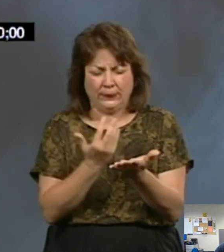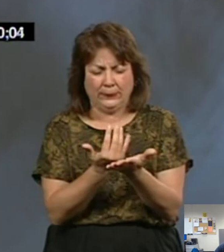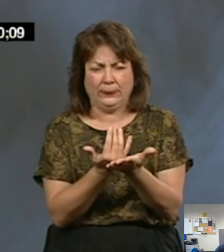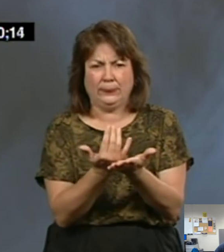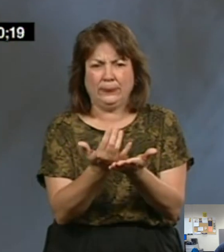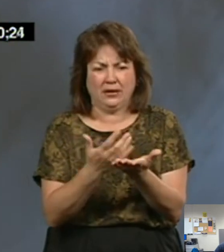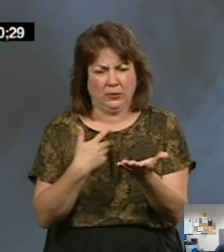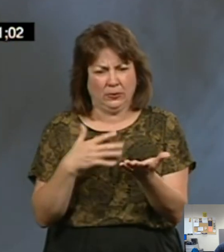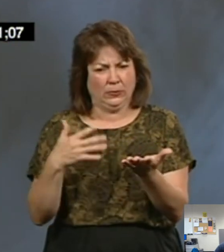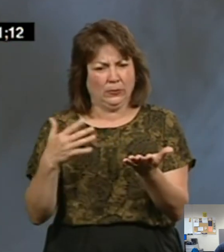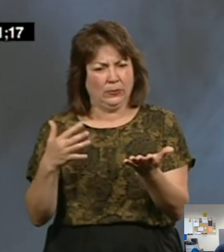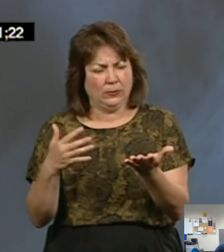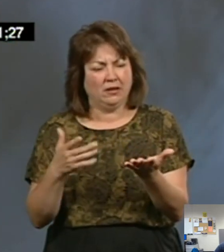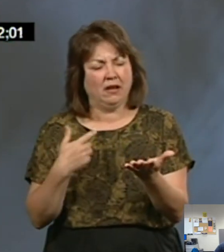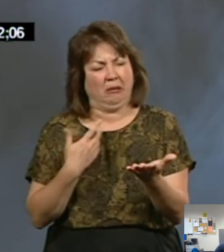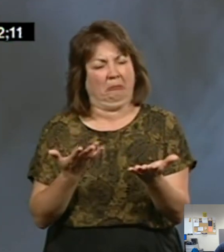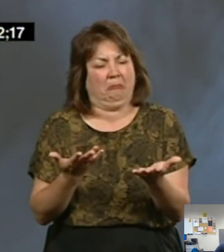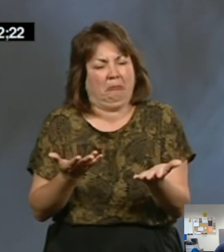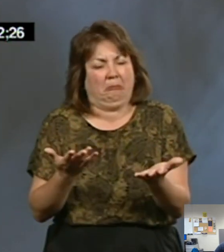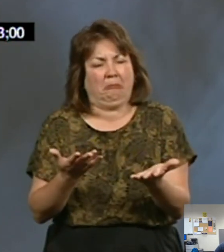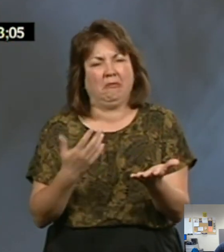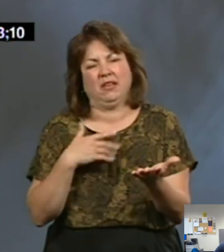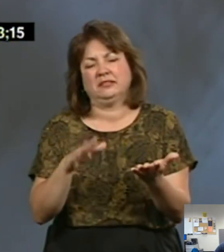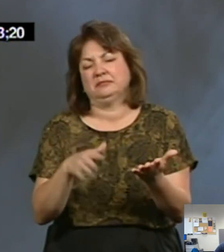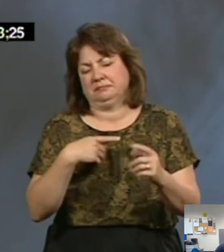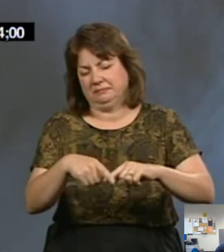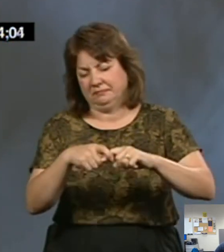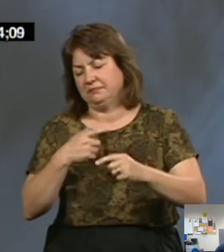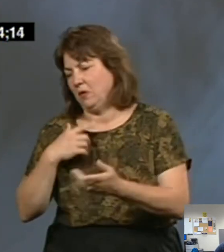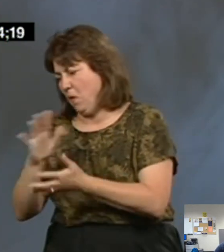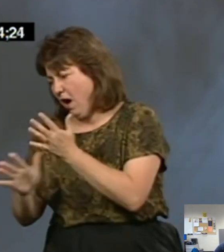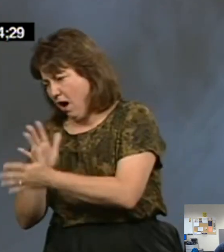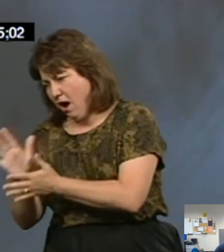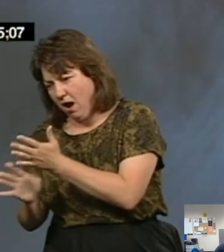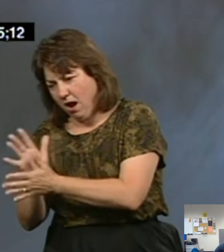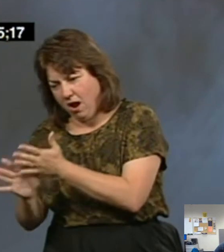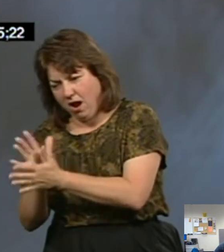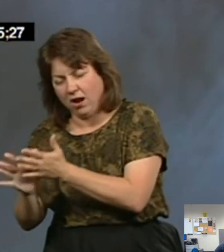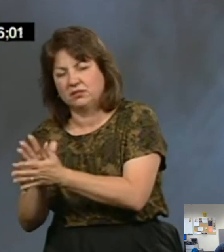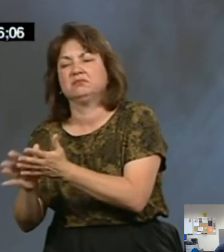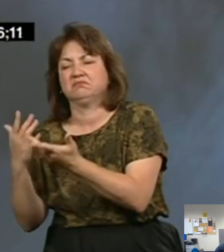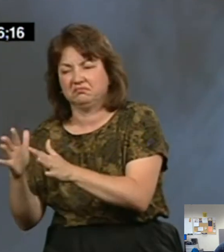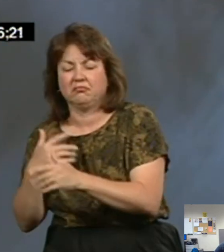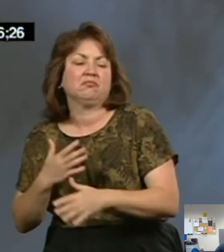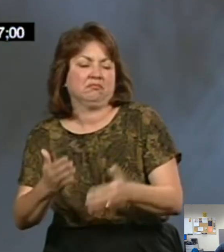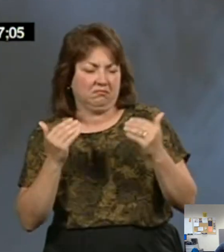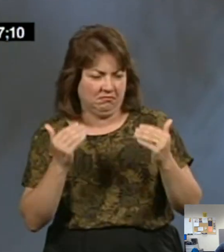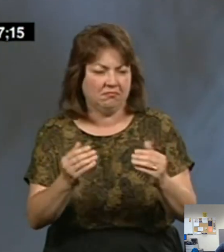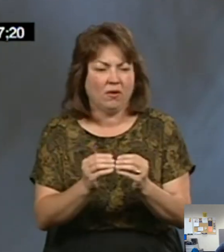However, at that point, my hands had started to burn. They kind of felt like they were on fire, but I thought it was no big deal. Just take a break, wash them off